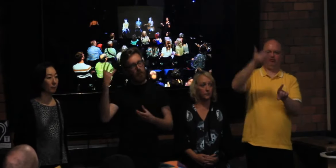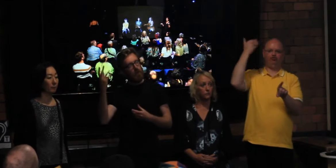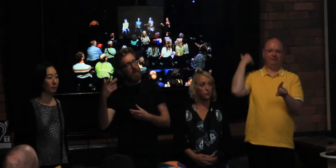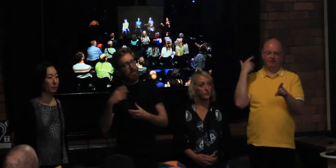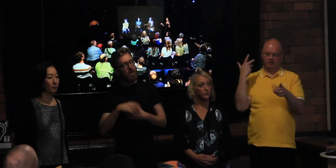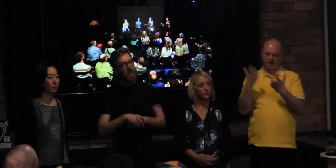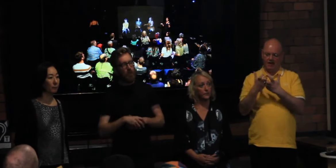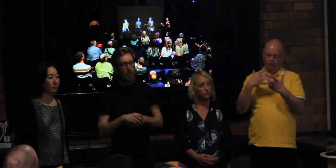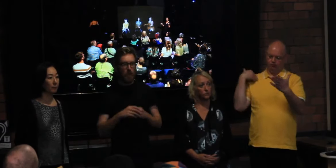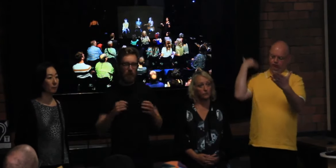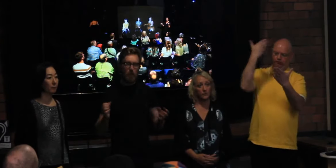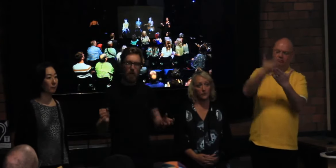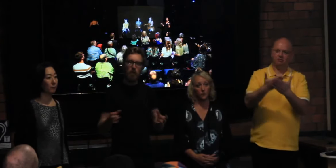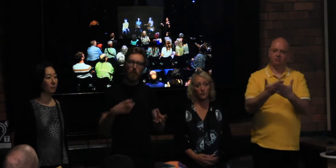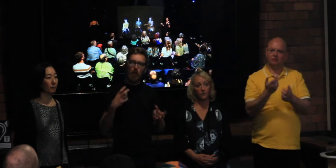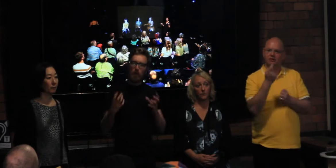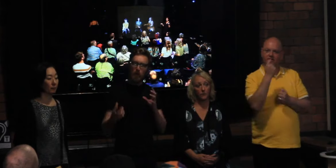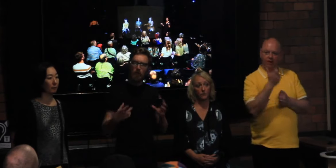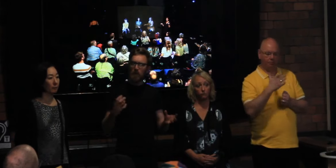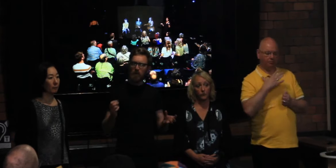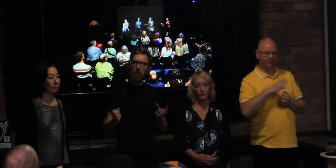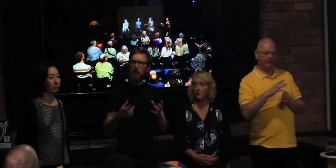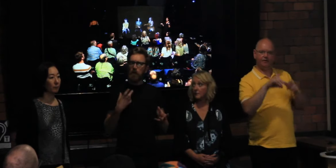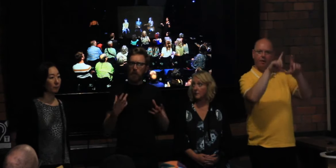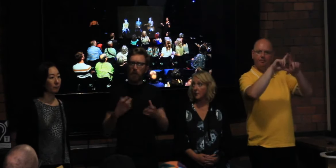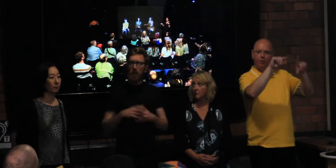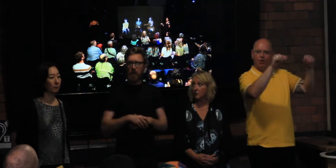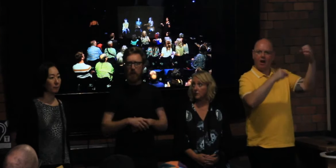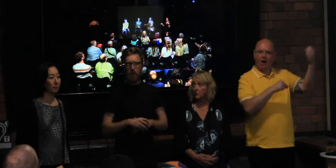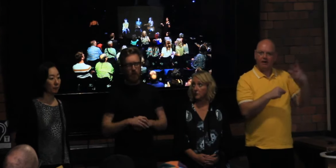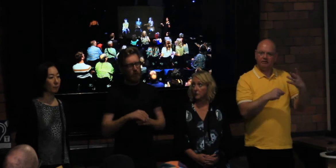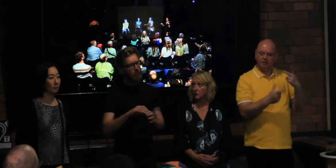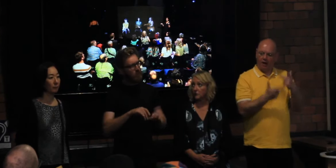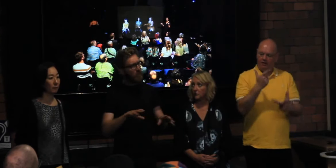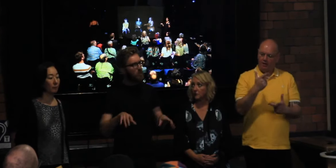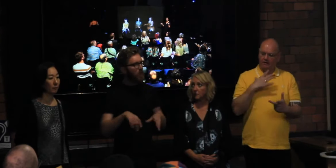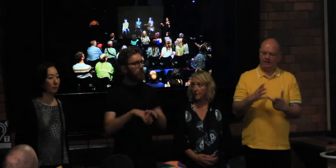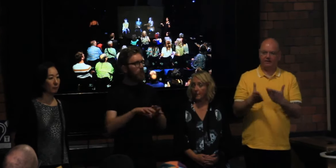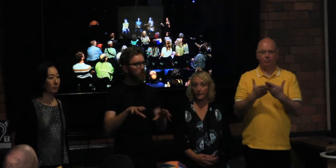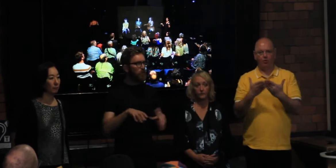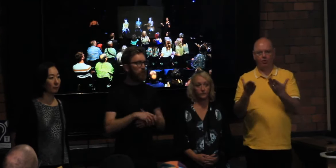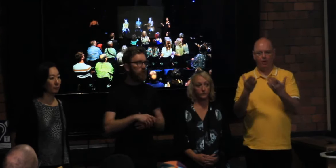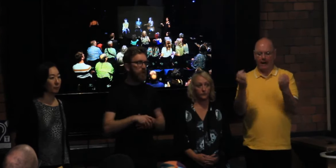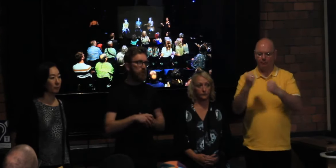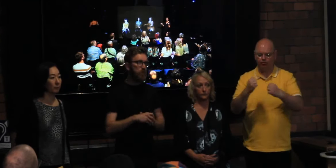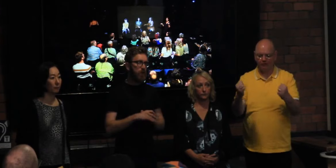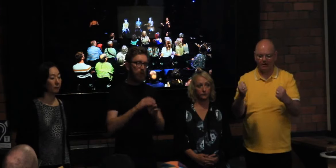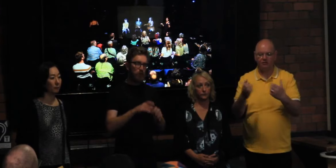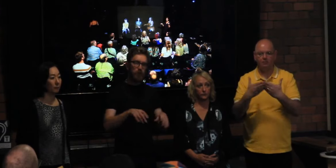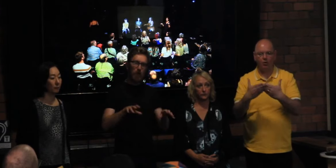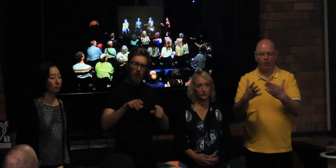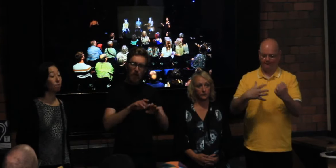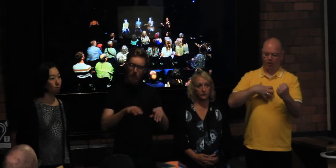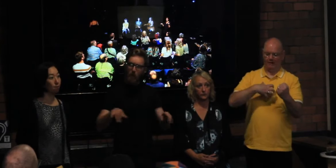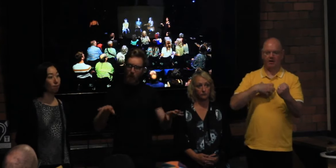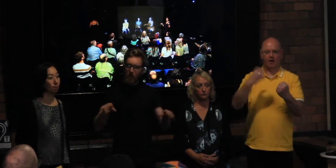realistic moonlight key, and which bits need to be a bit more kind of abstract and frightening, and sort of just set in place some kind of visual motifs that hopefully